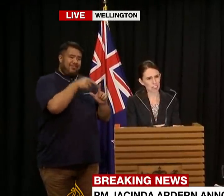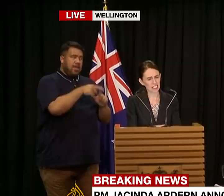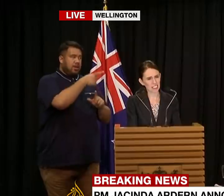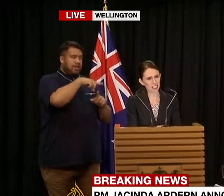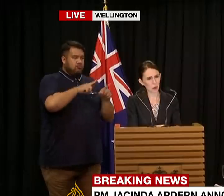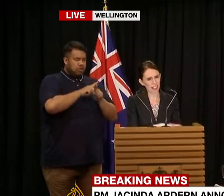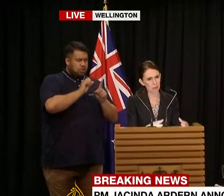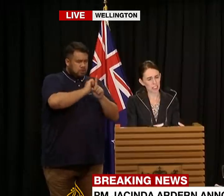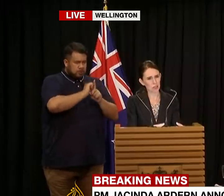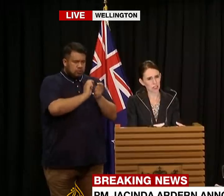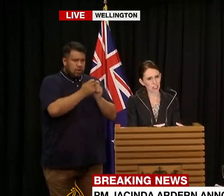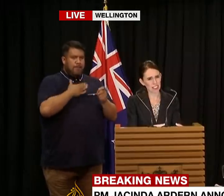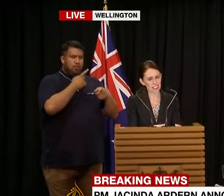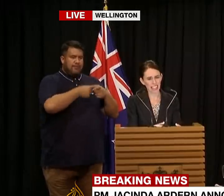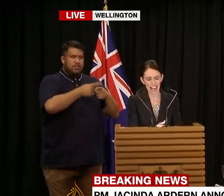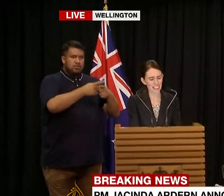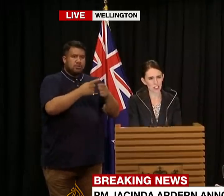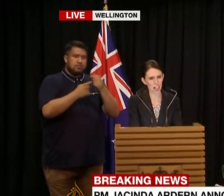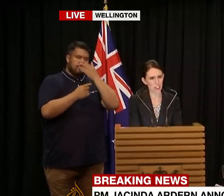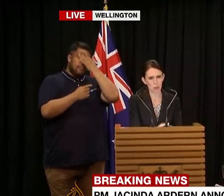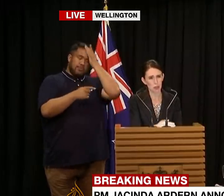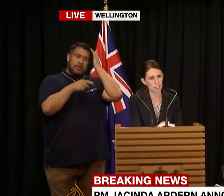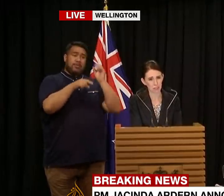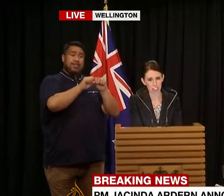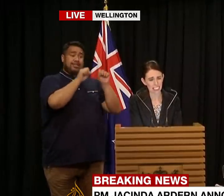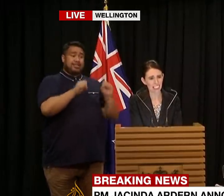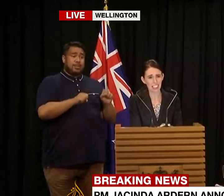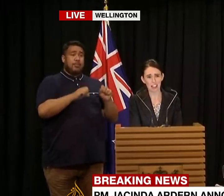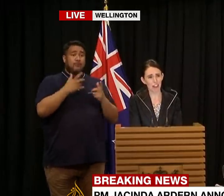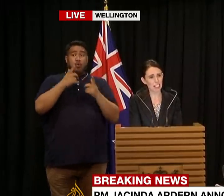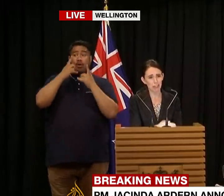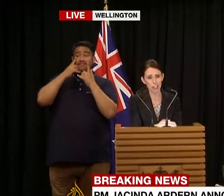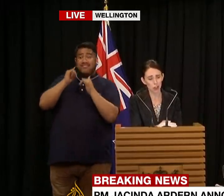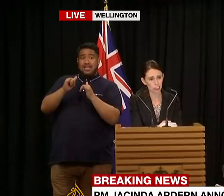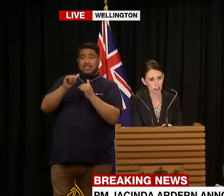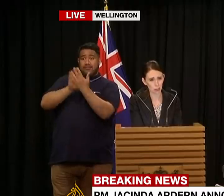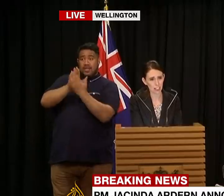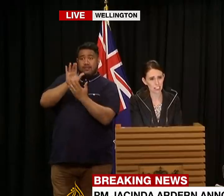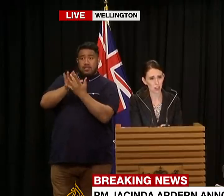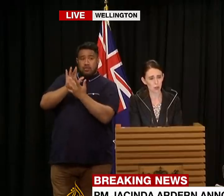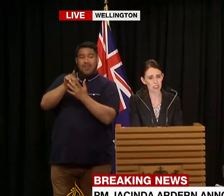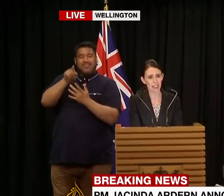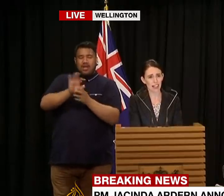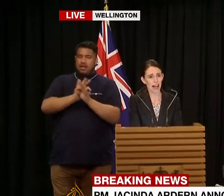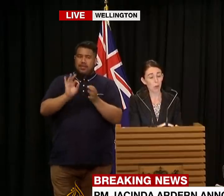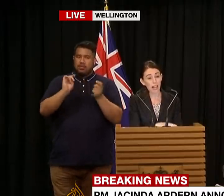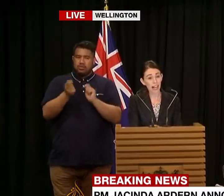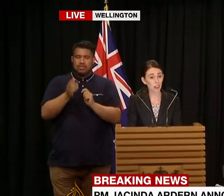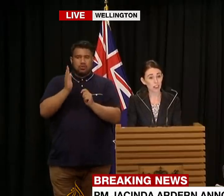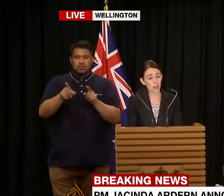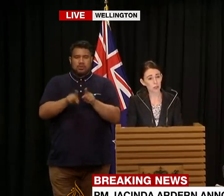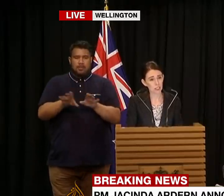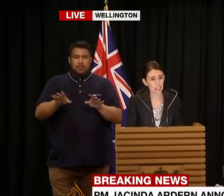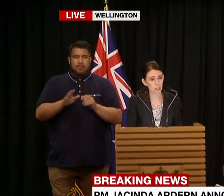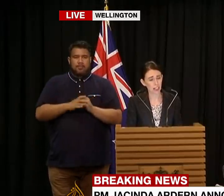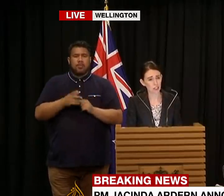some efficiencies in the way they administer the licensing. It hasn't changed the process of vetting, the face-to-face contact with licence holders. We are